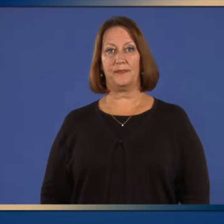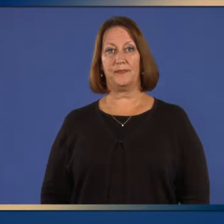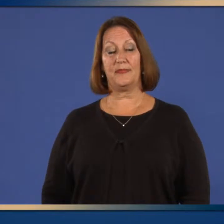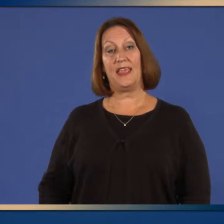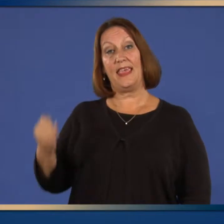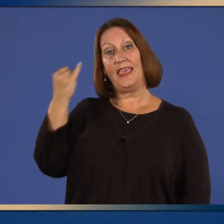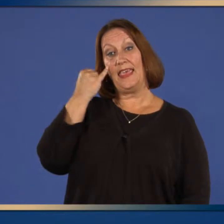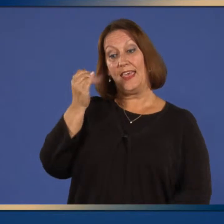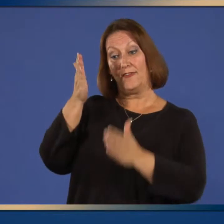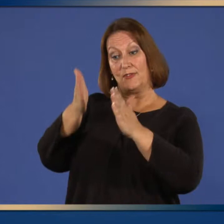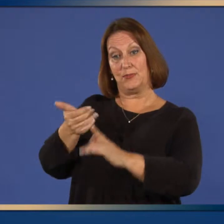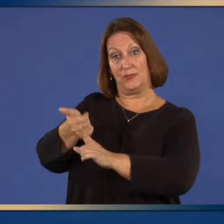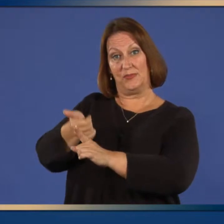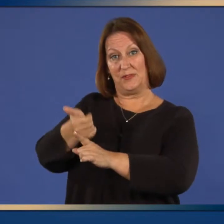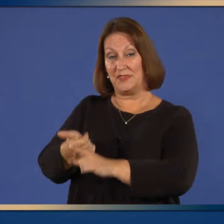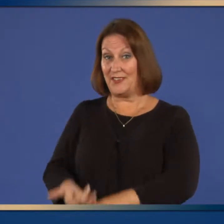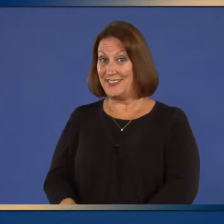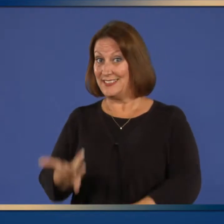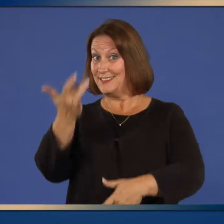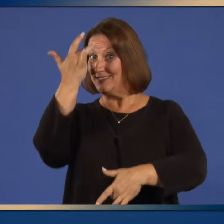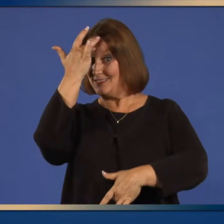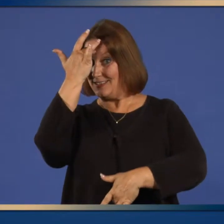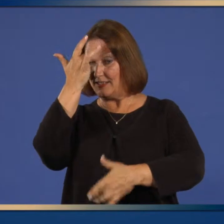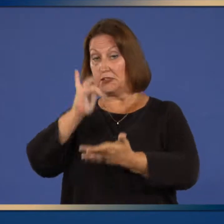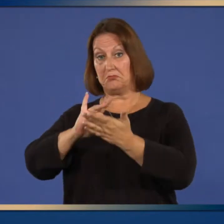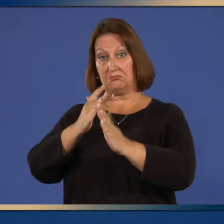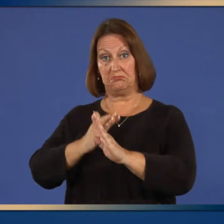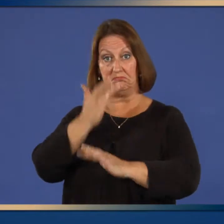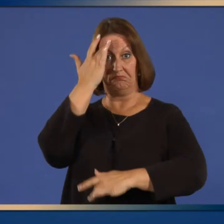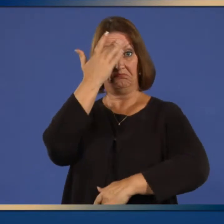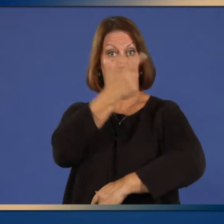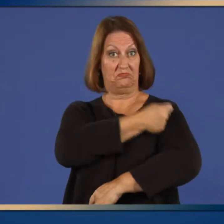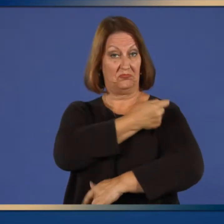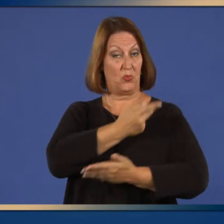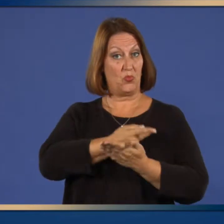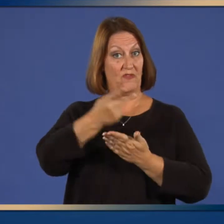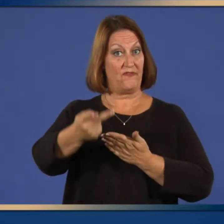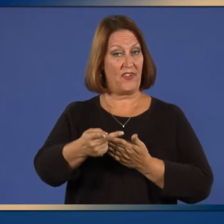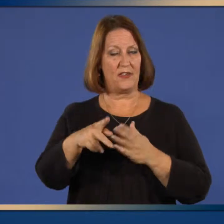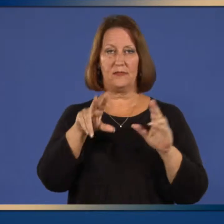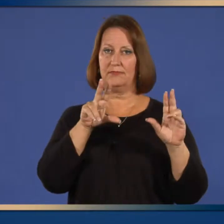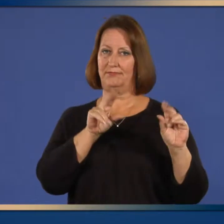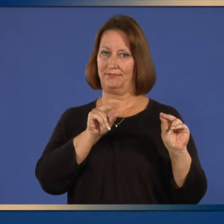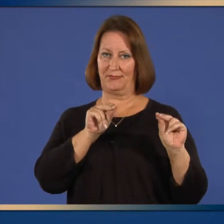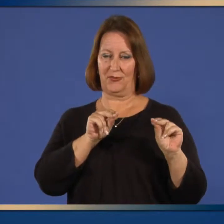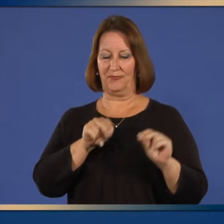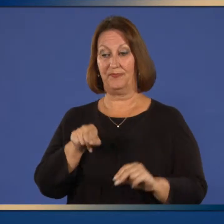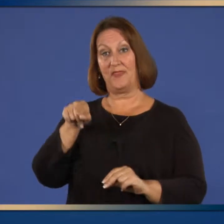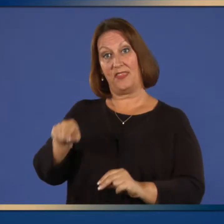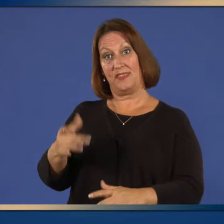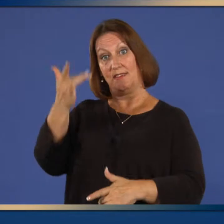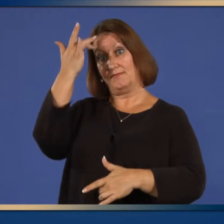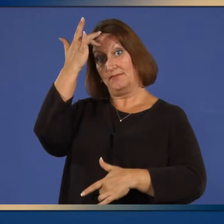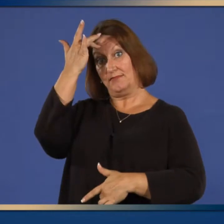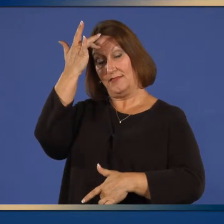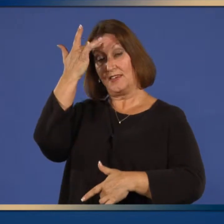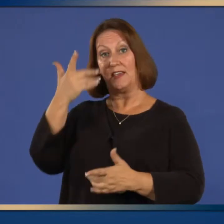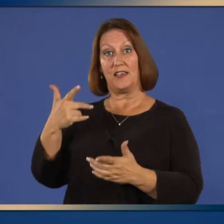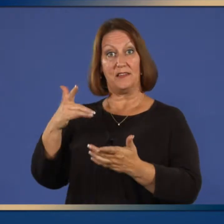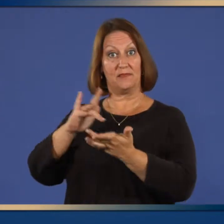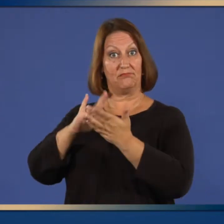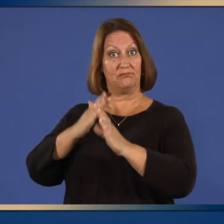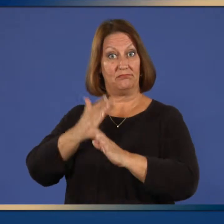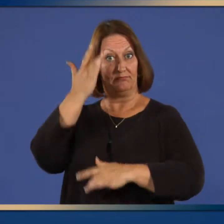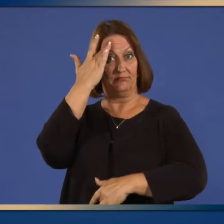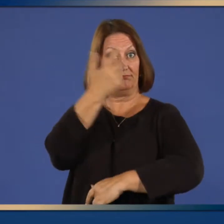There is no evidence that acute illness reduces vaccine efficacy or increases vaccine